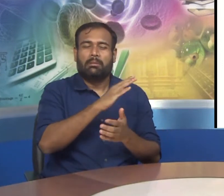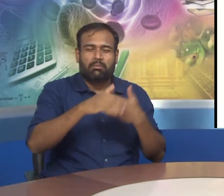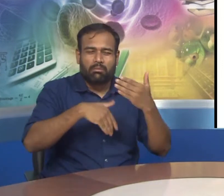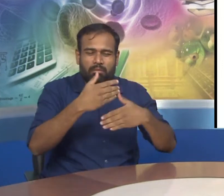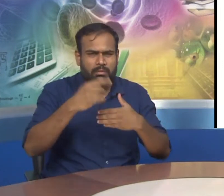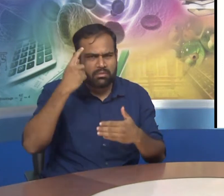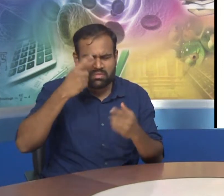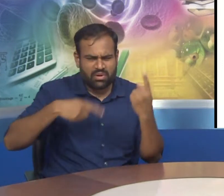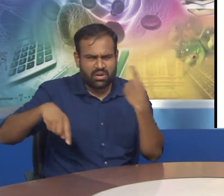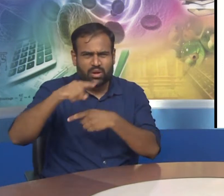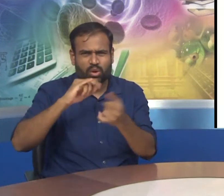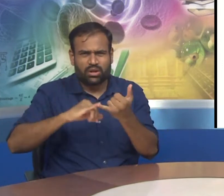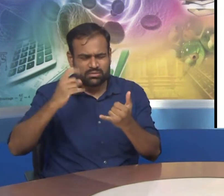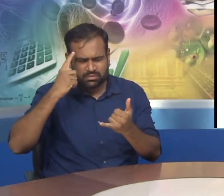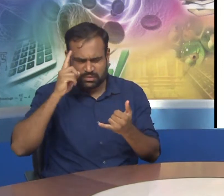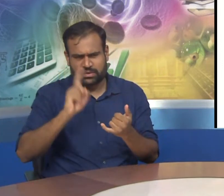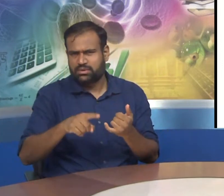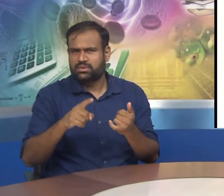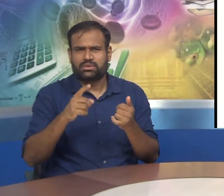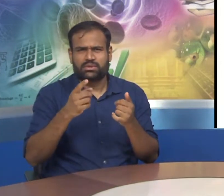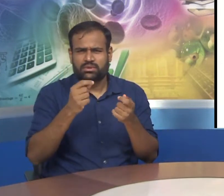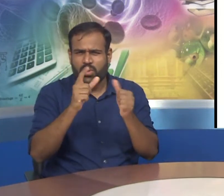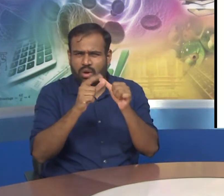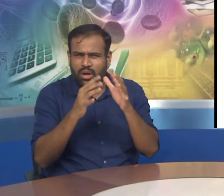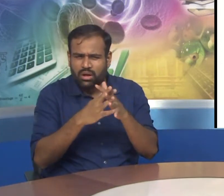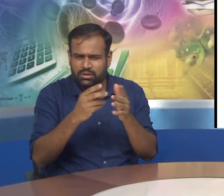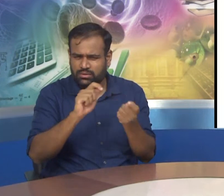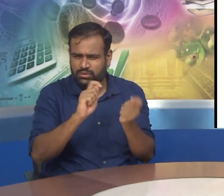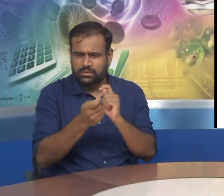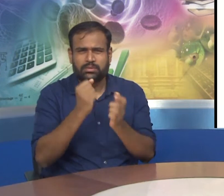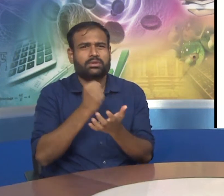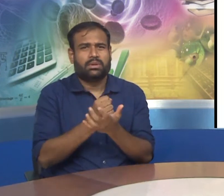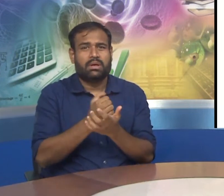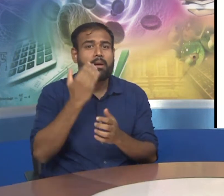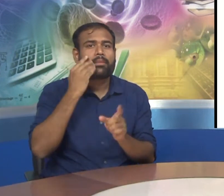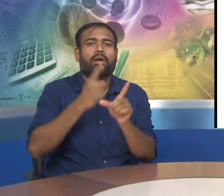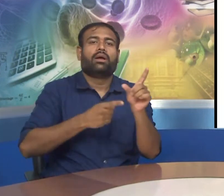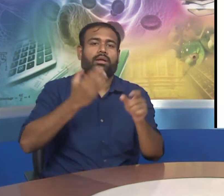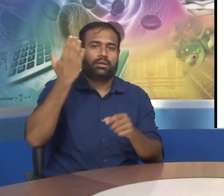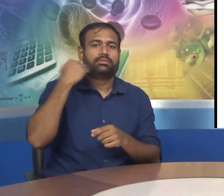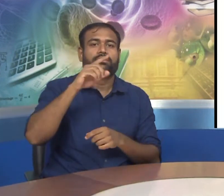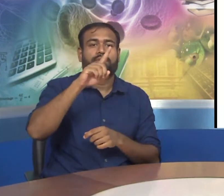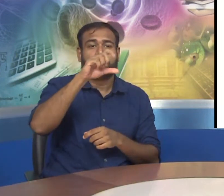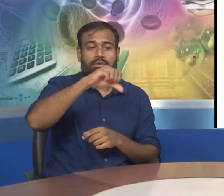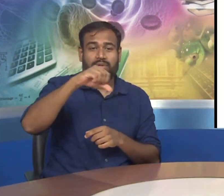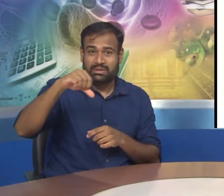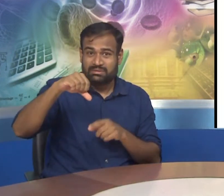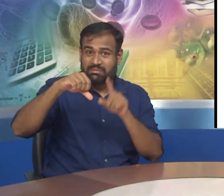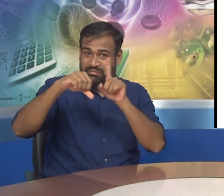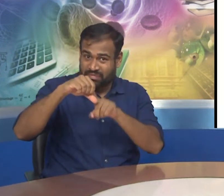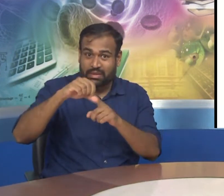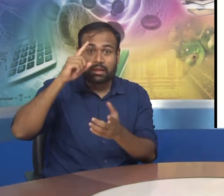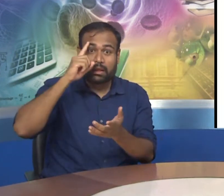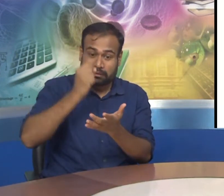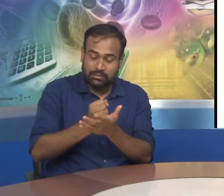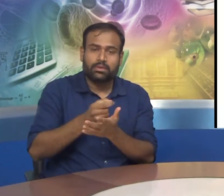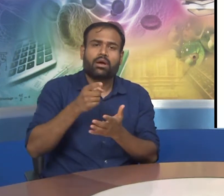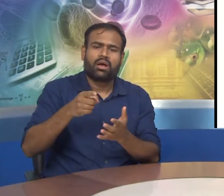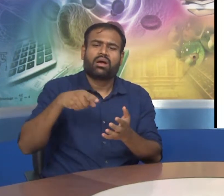judges, the ruling of the Supreme Court has since 1999 become virtually binding on